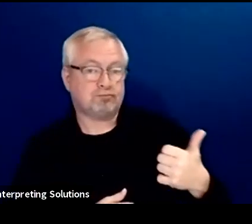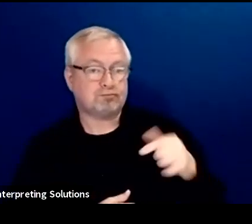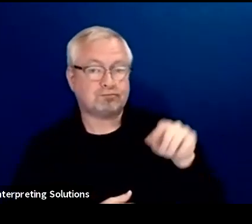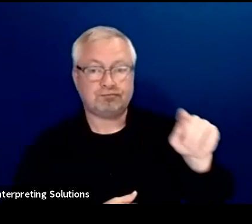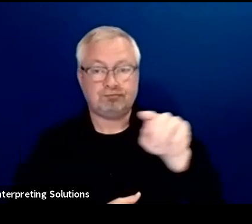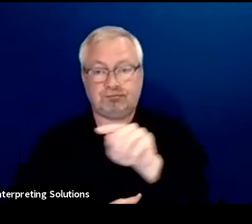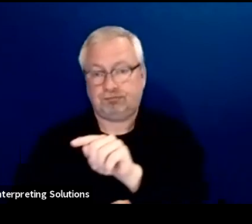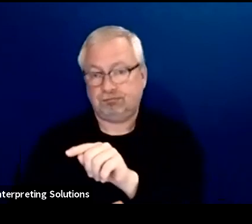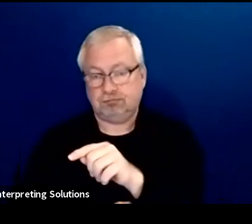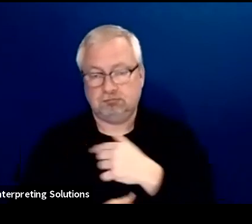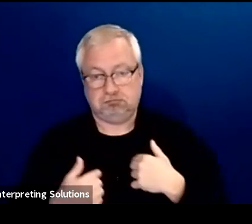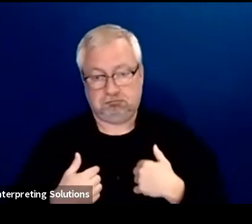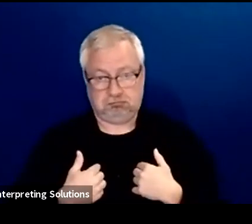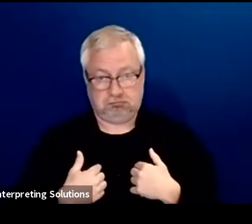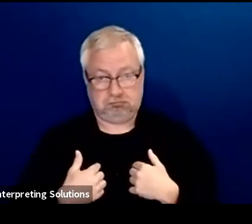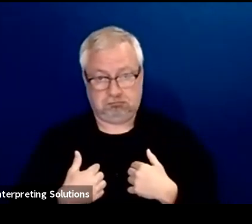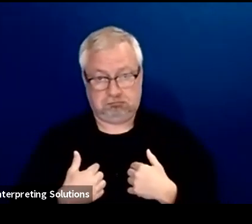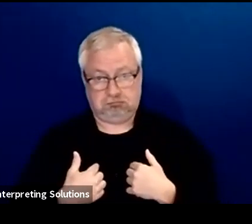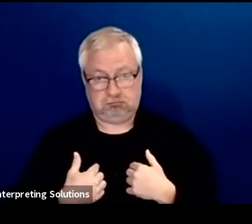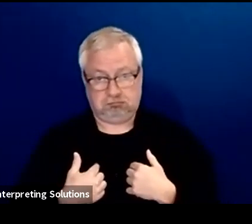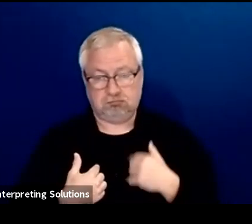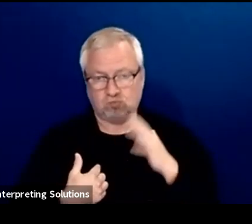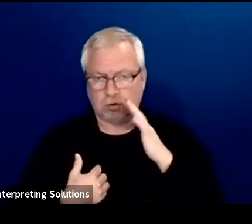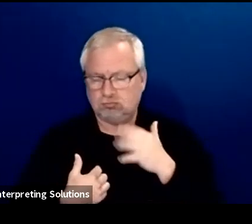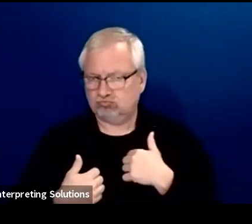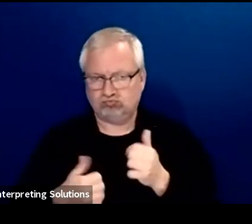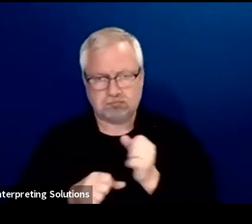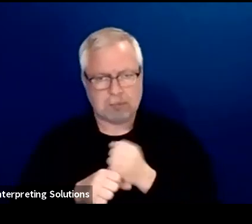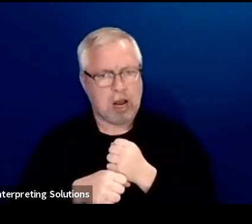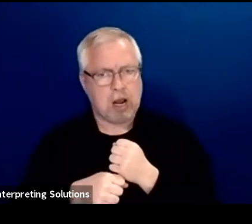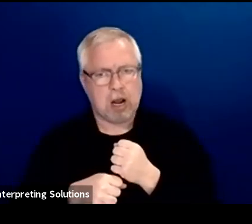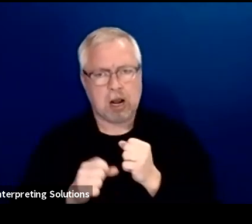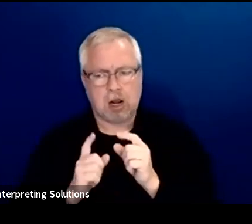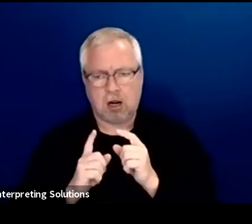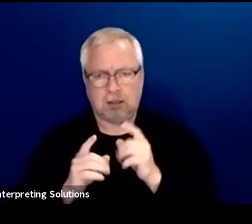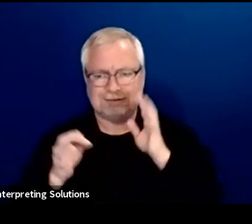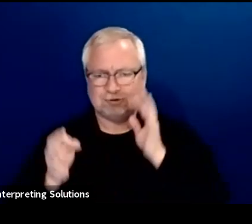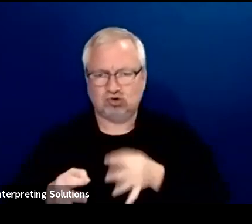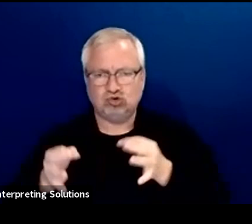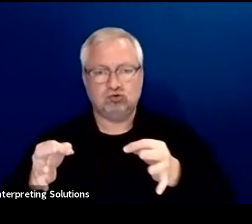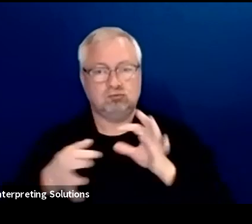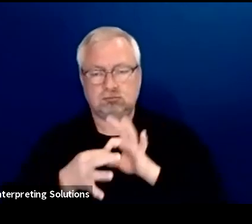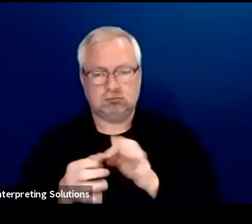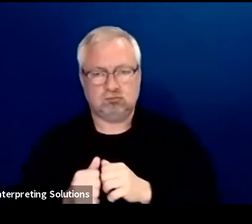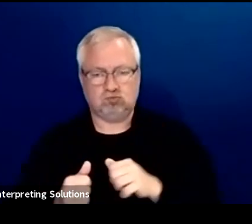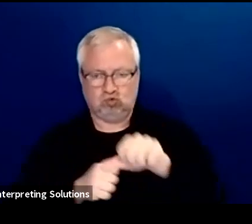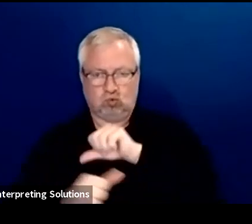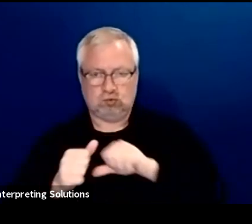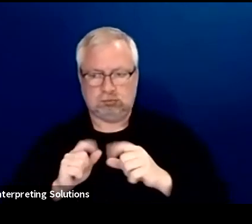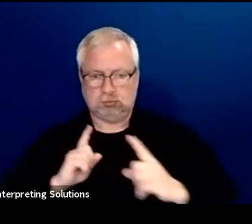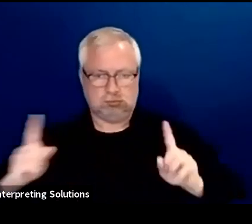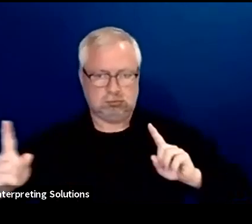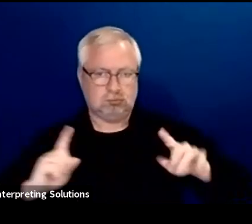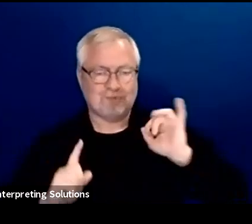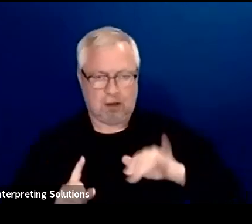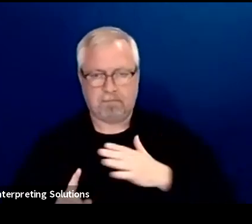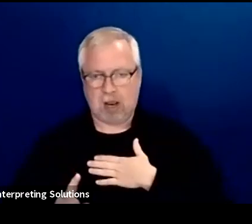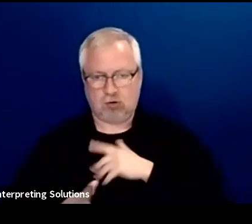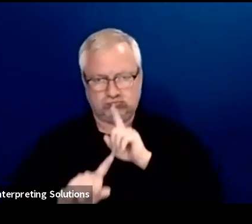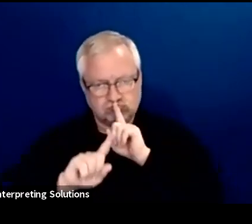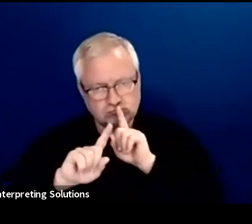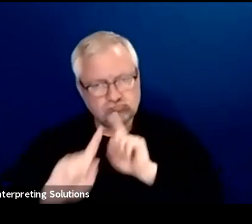that we made. So as far as it driving answers, or were we making decisions based on faulty data to end up where